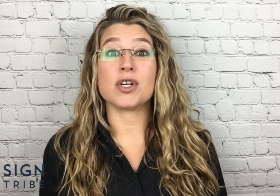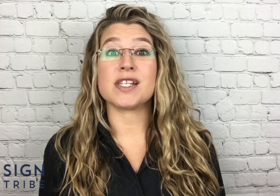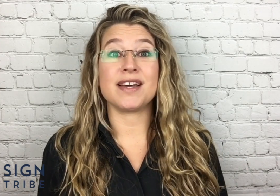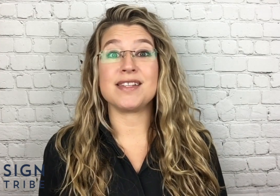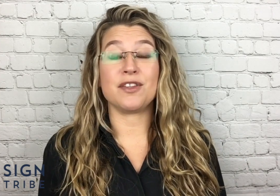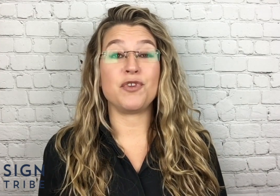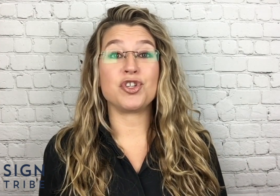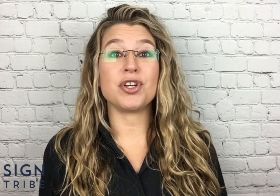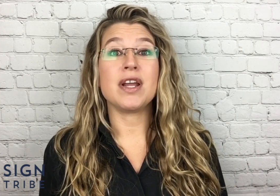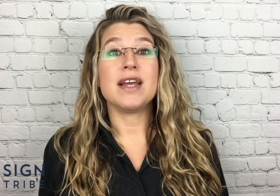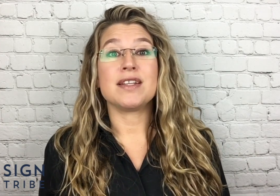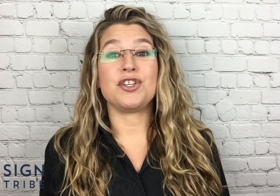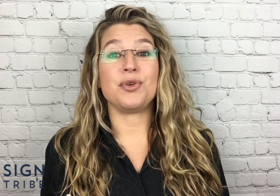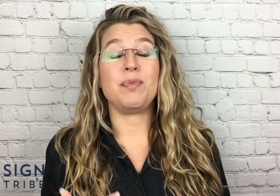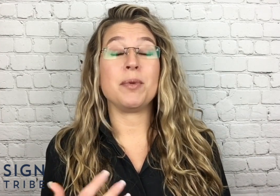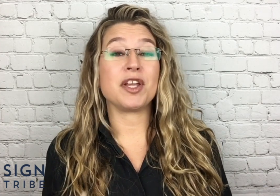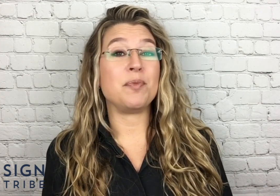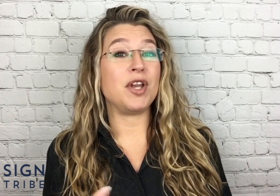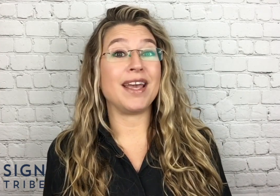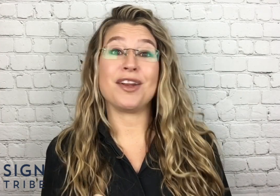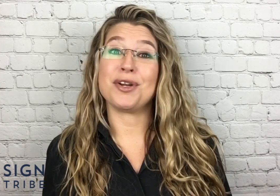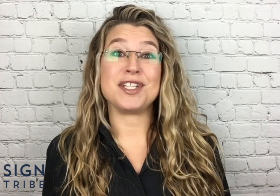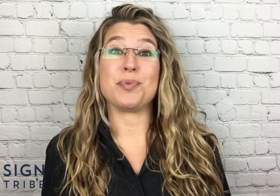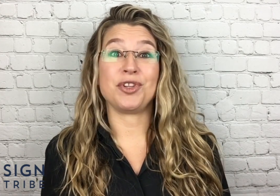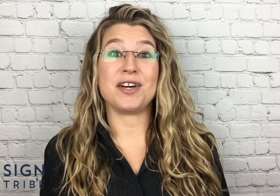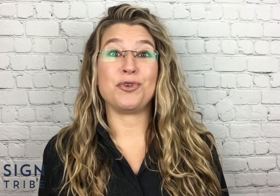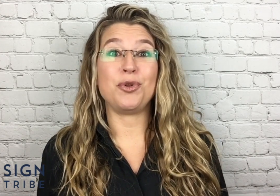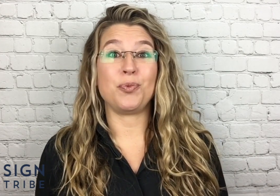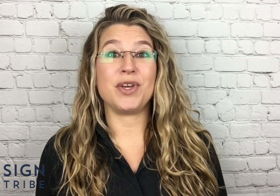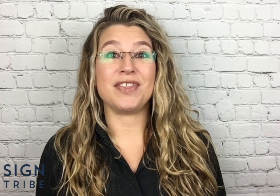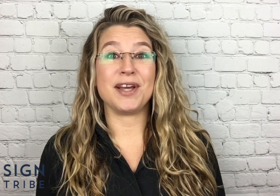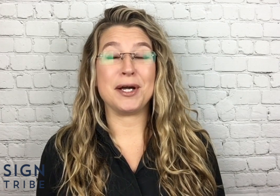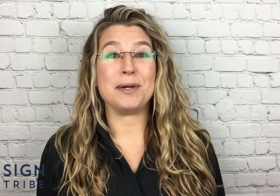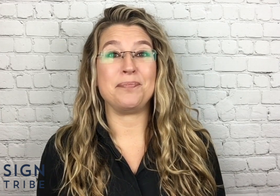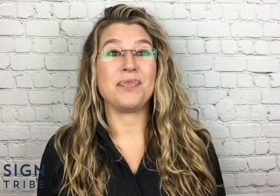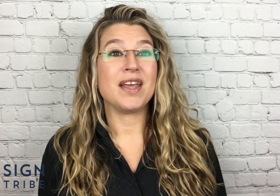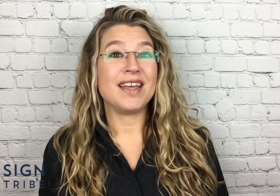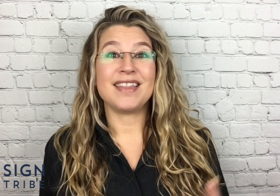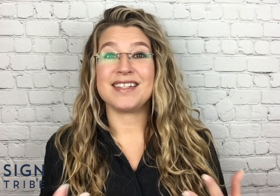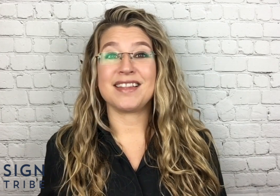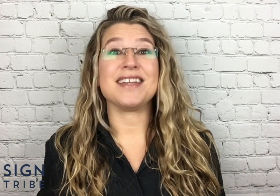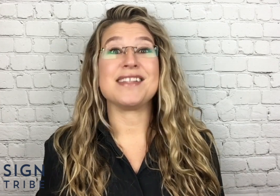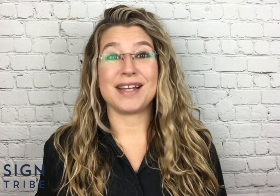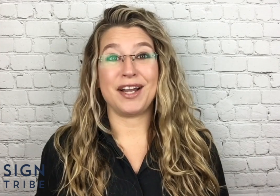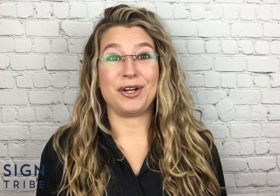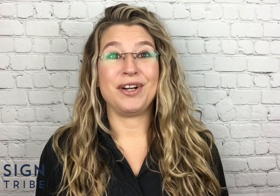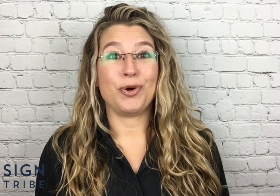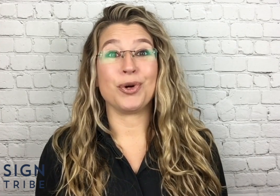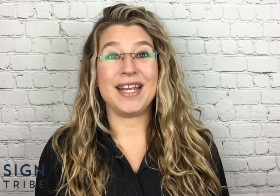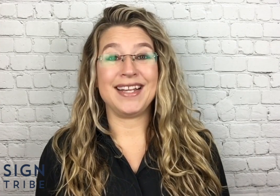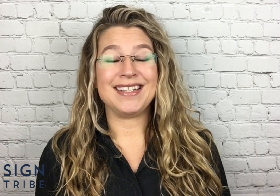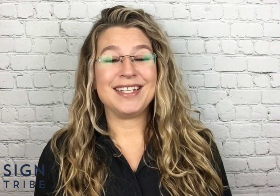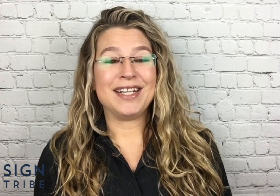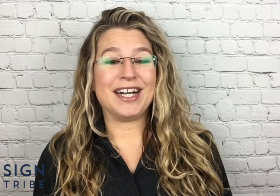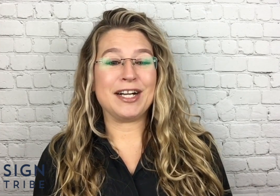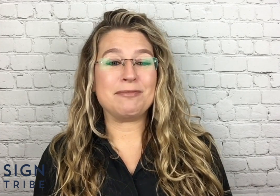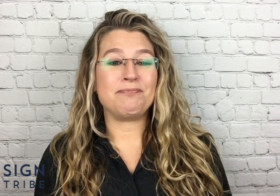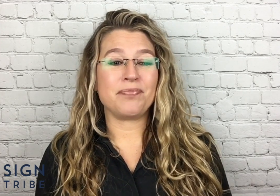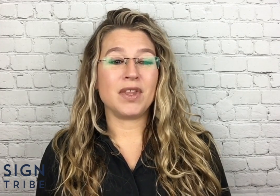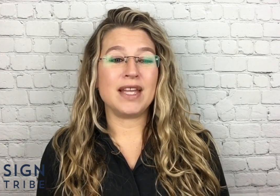signs in the future to be able to communicate on a deeper level with things that they desire or need. And